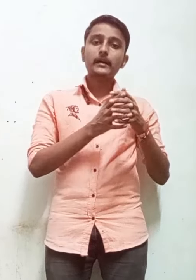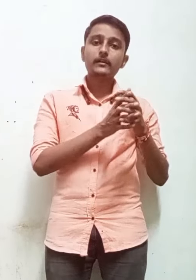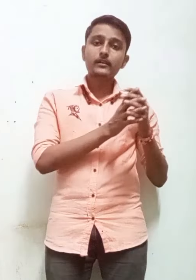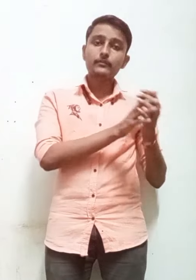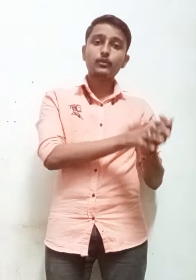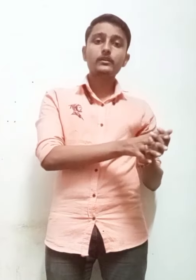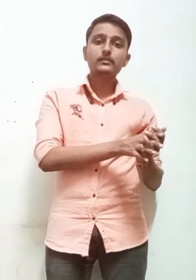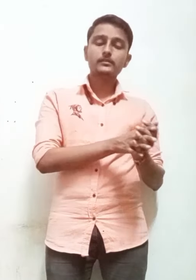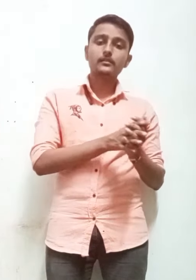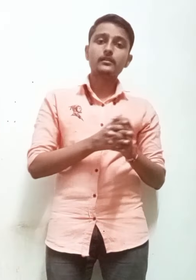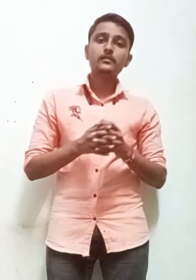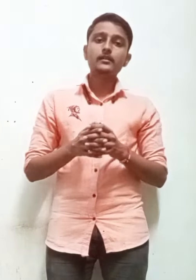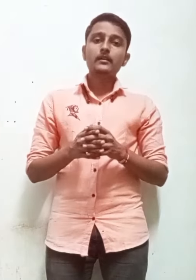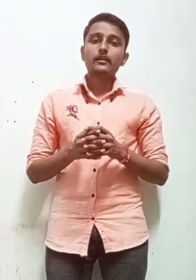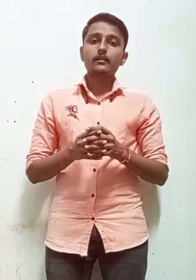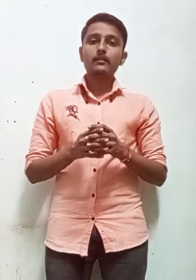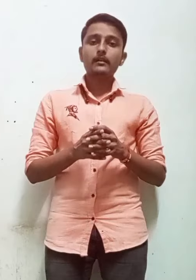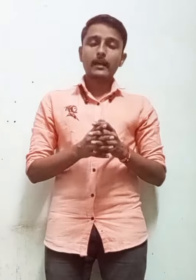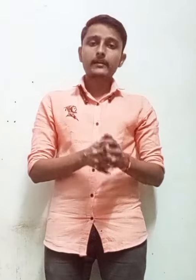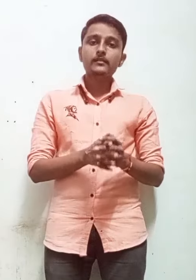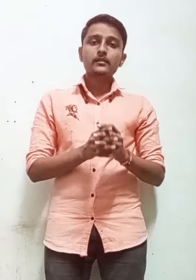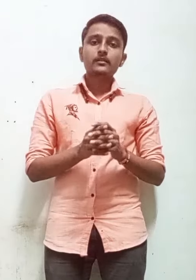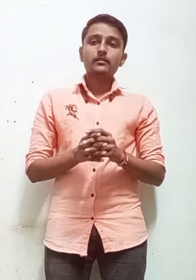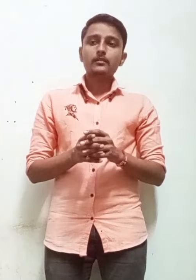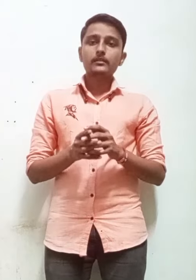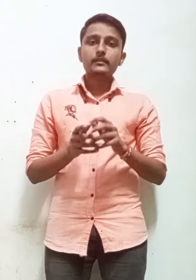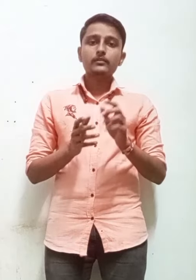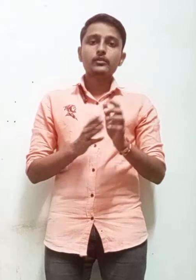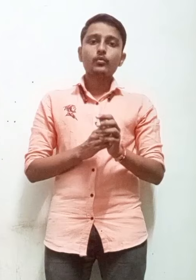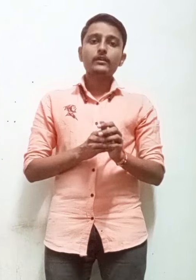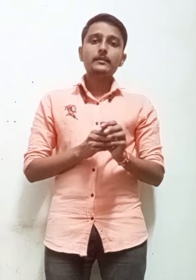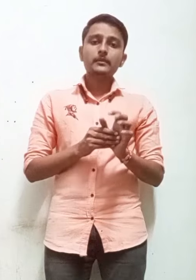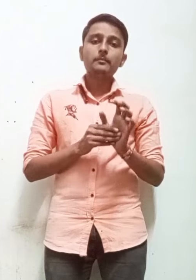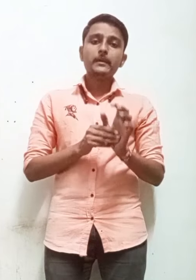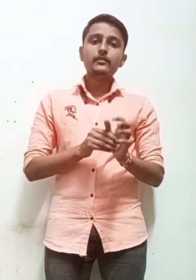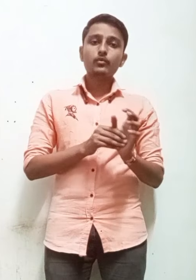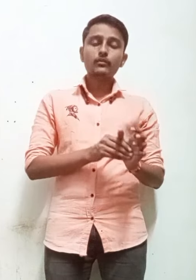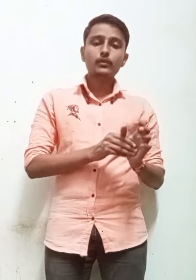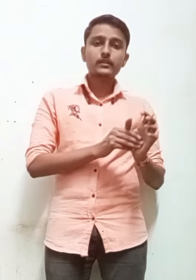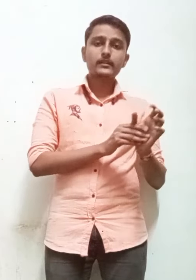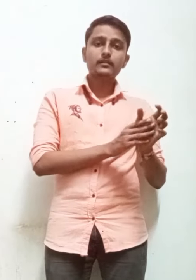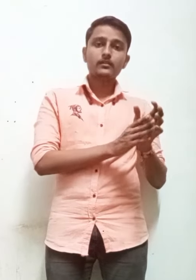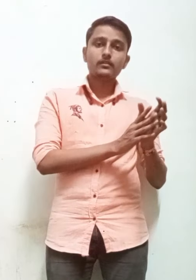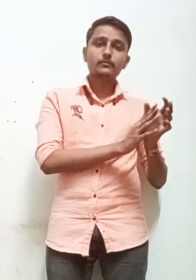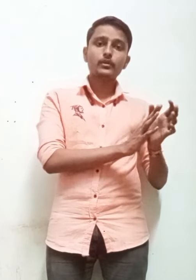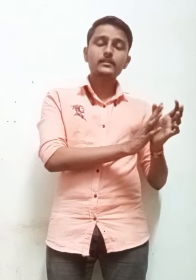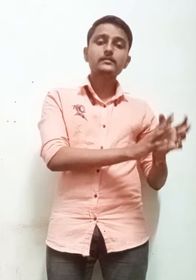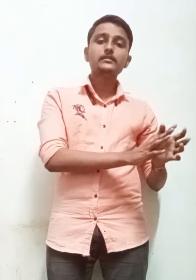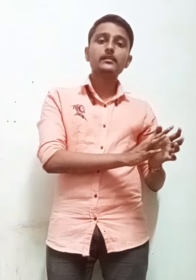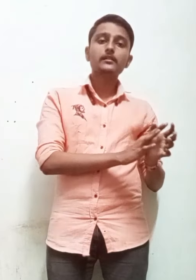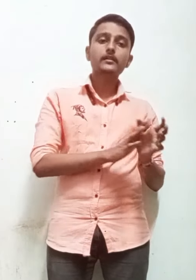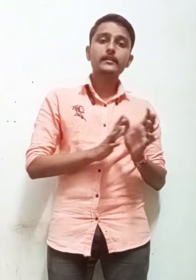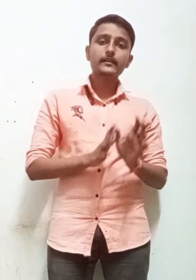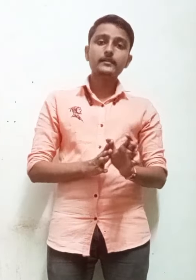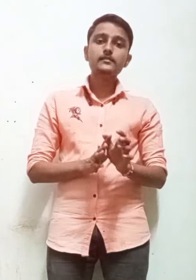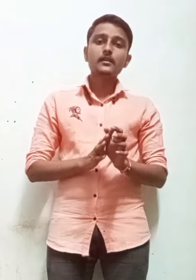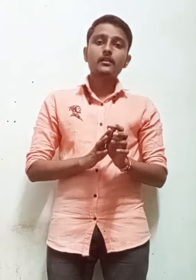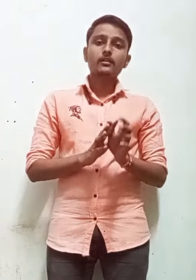a default constructor. And the main rule for this constructor is